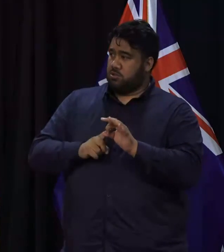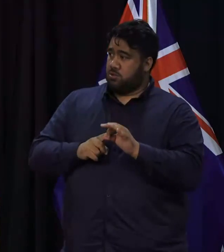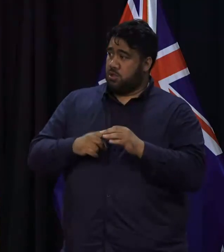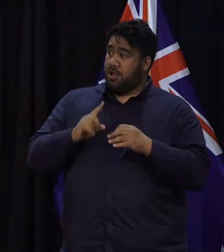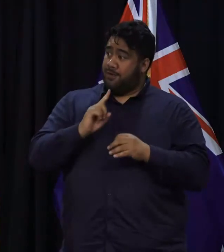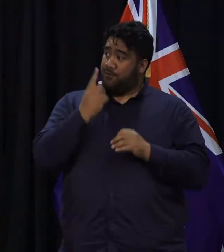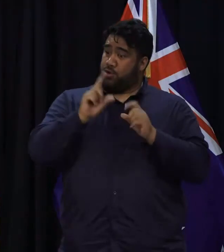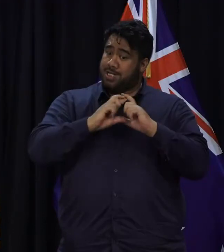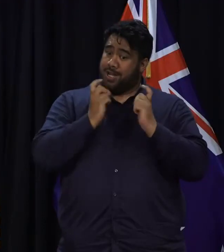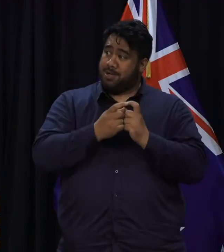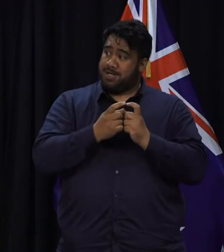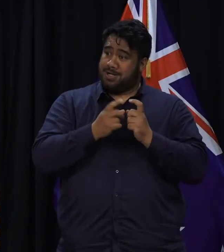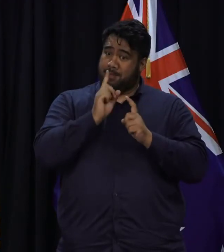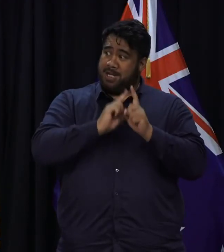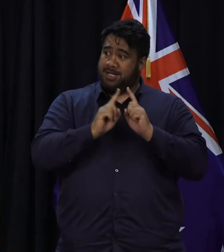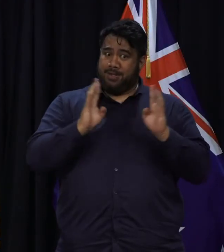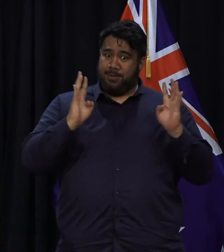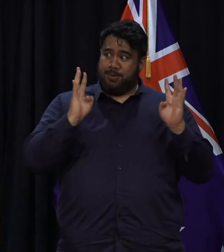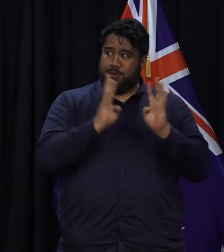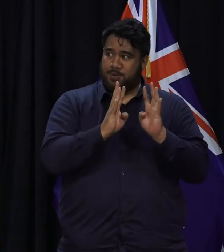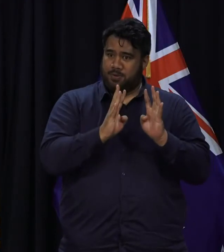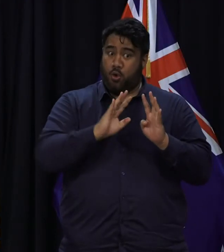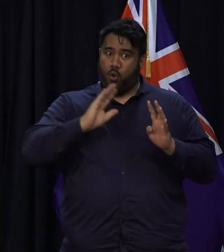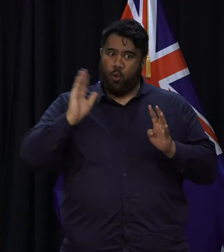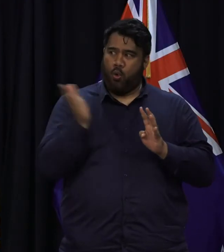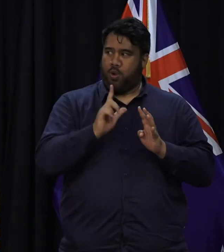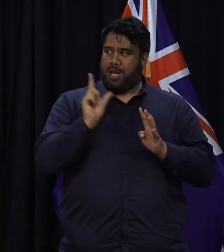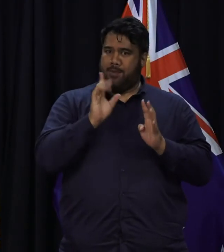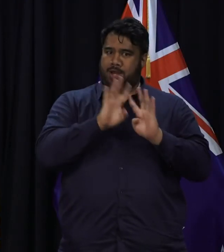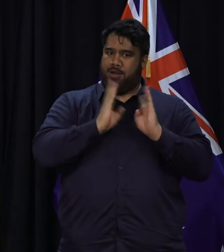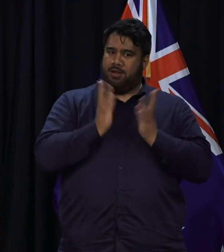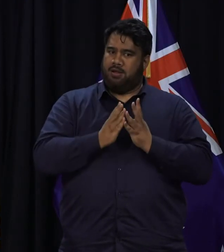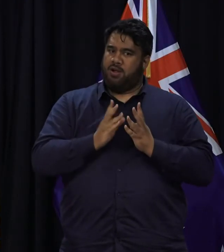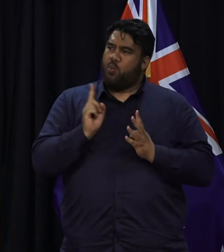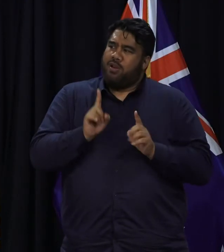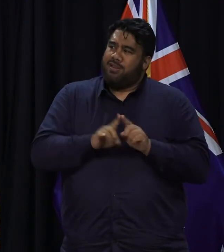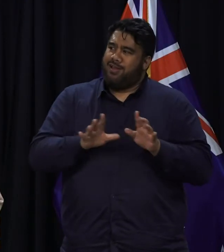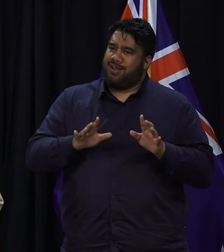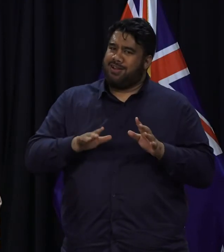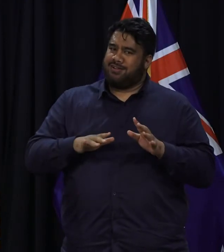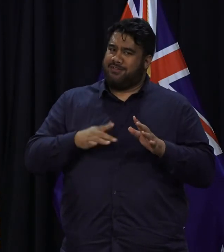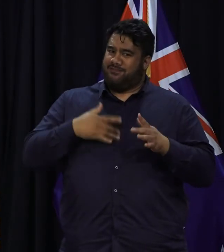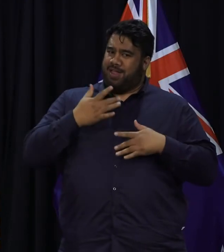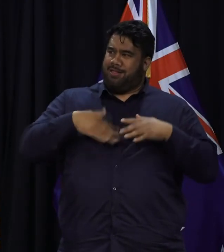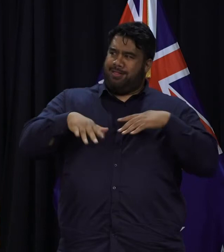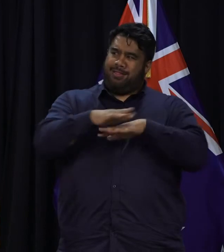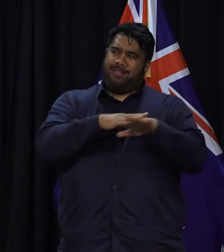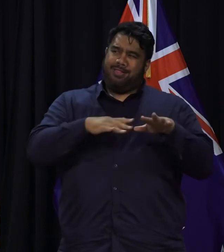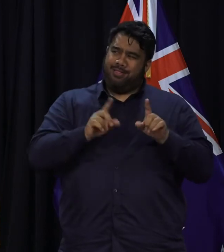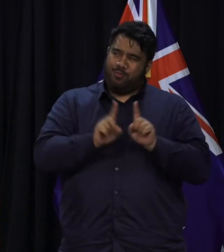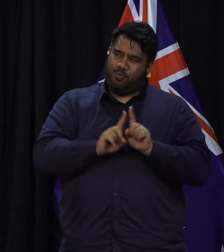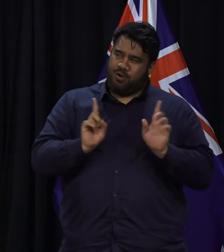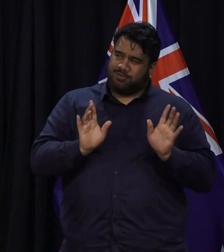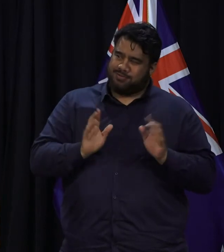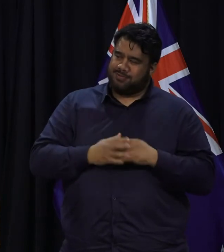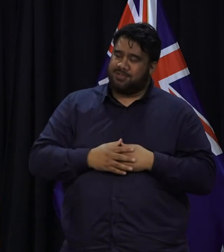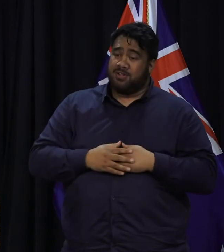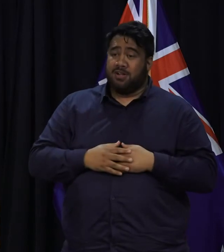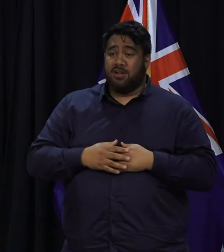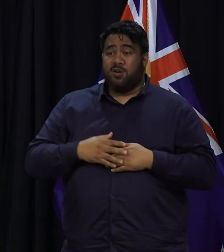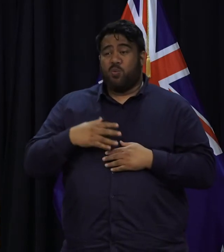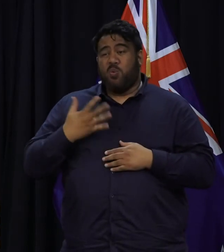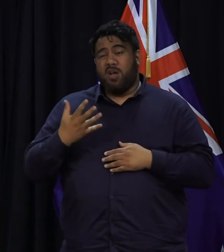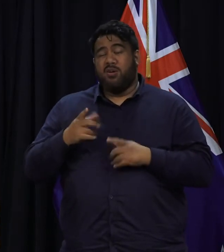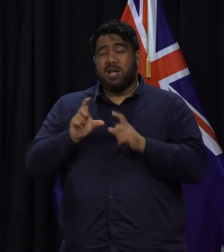Cabinet meeting today, especially given it was all Labour MPs around the table? Now look, in a way, you know, there's some things that